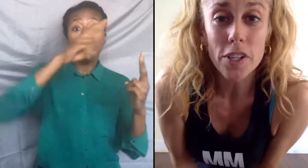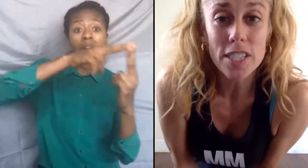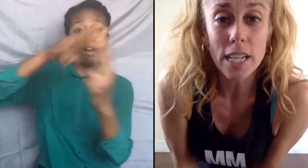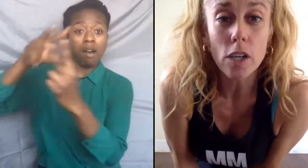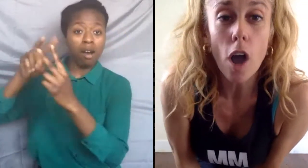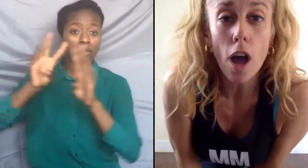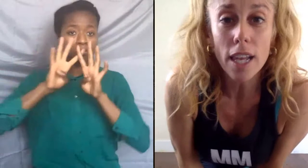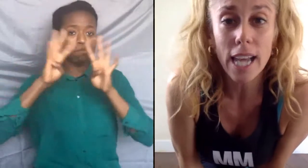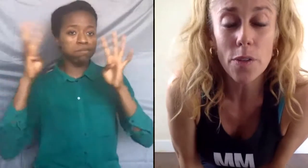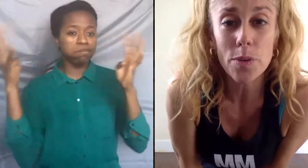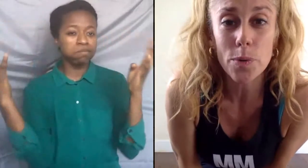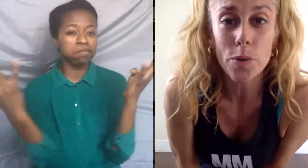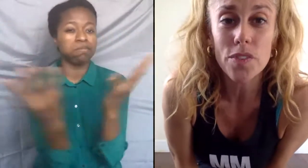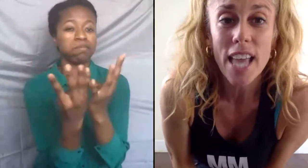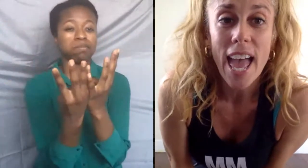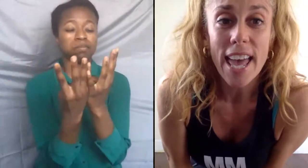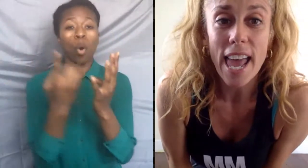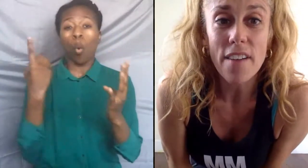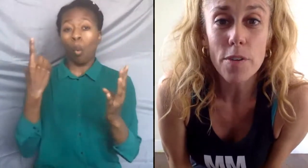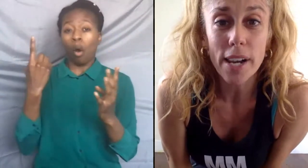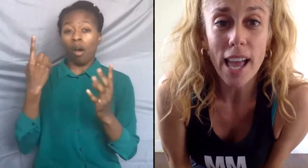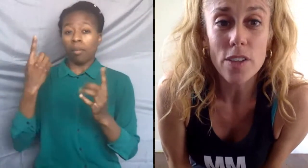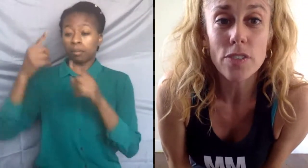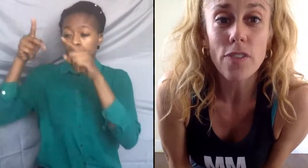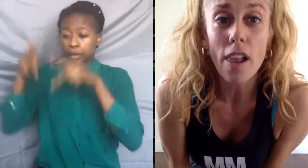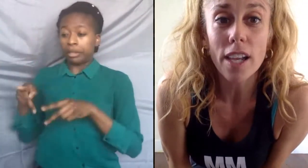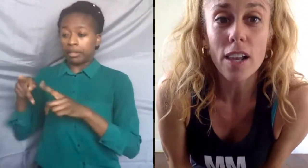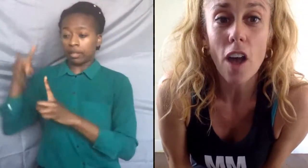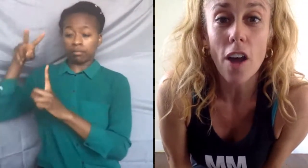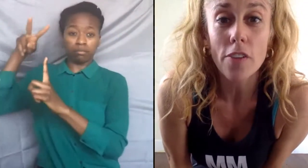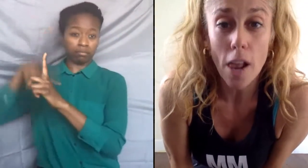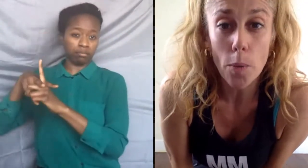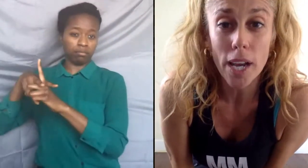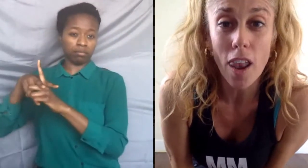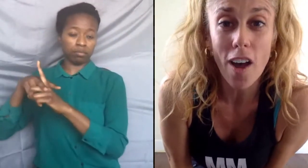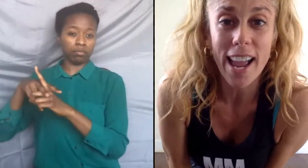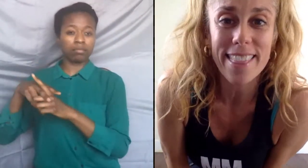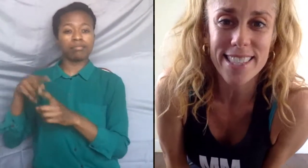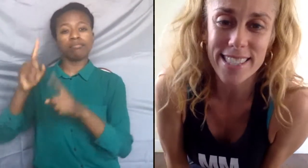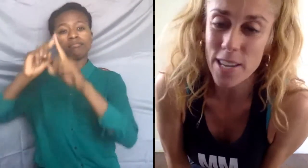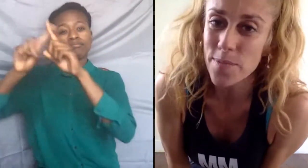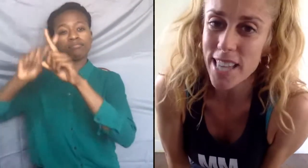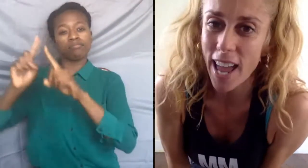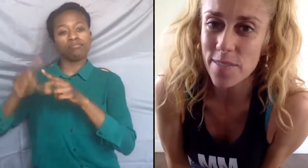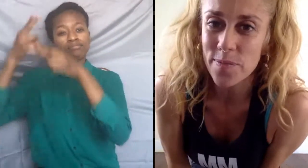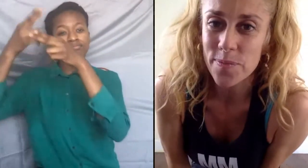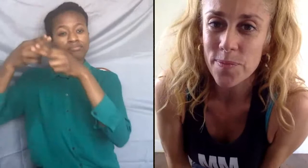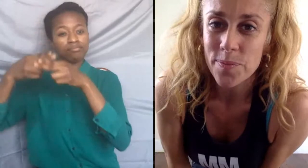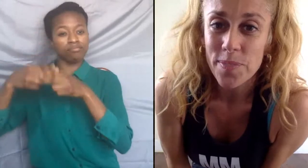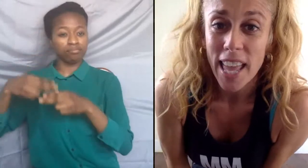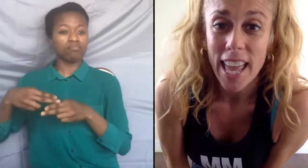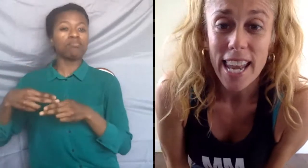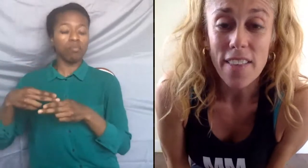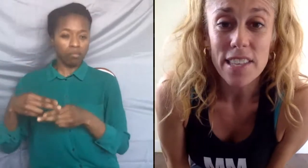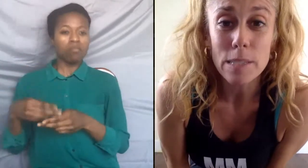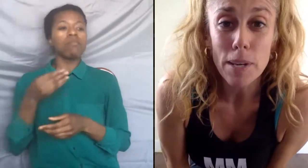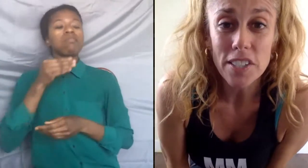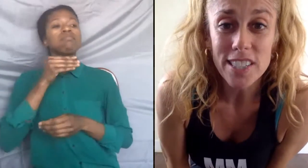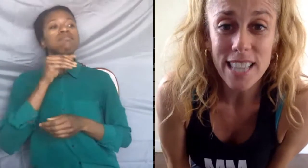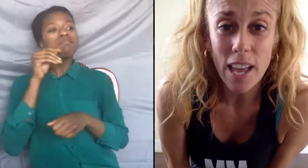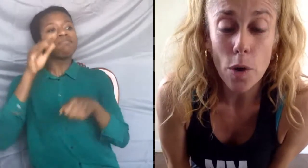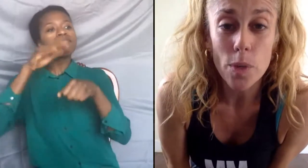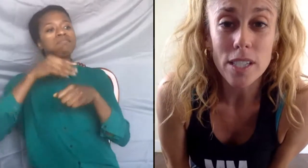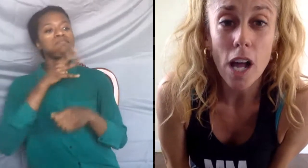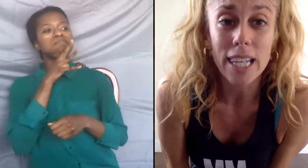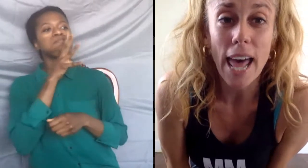one person calling out the moves and everyone else following along at the same time. Now, this